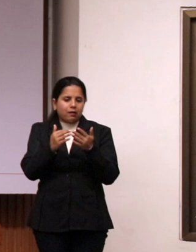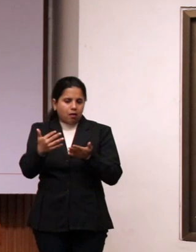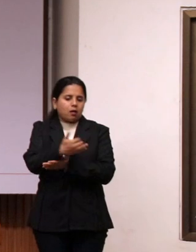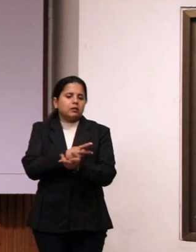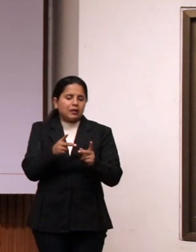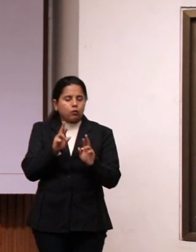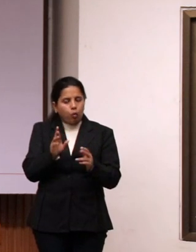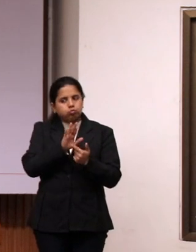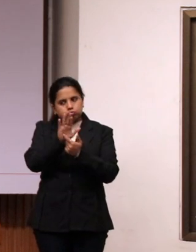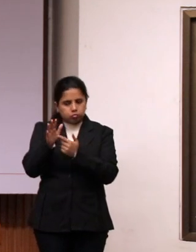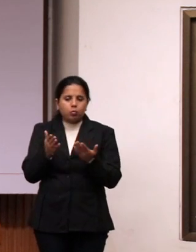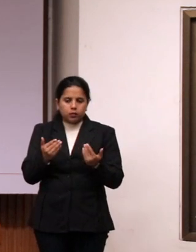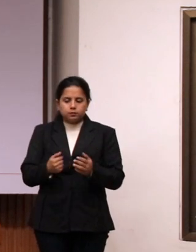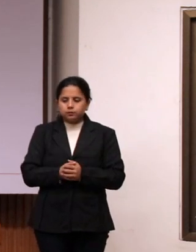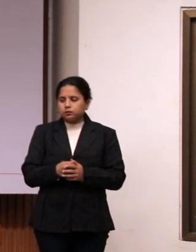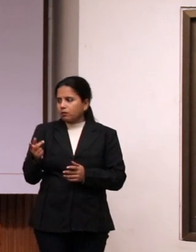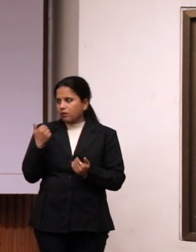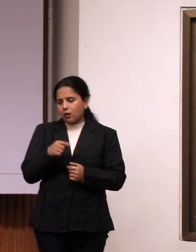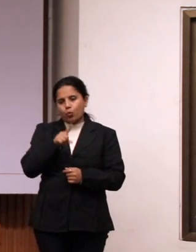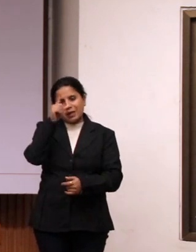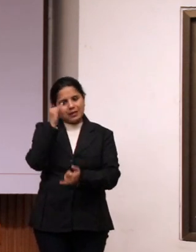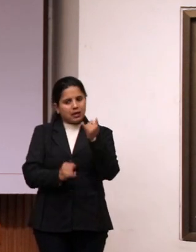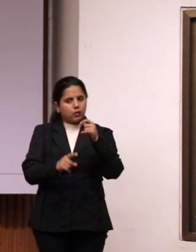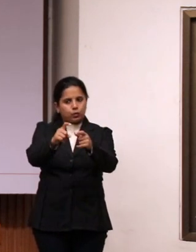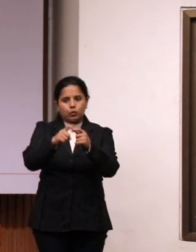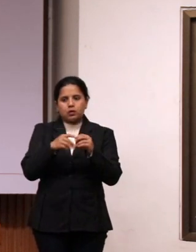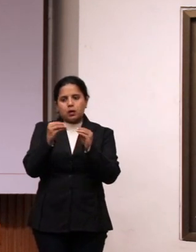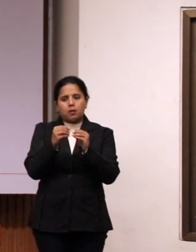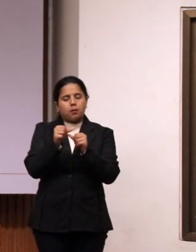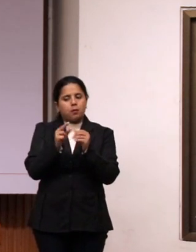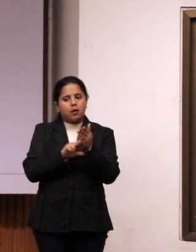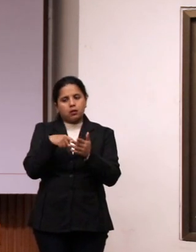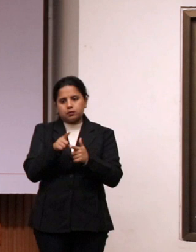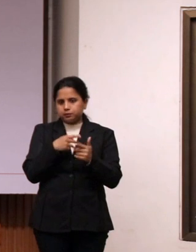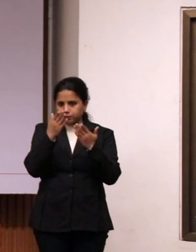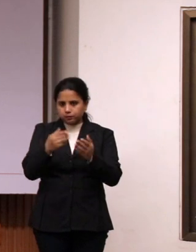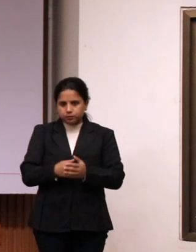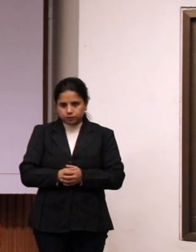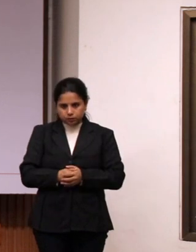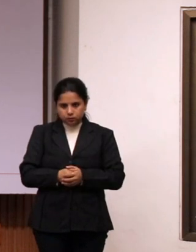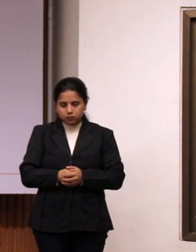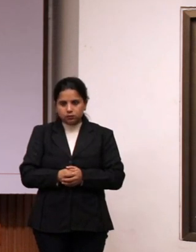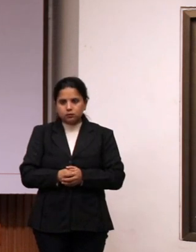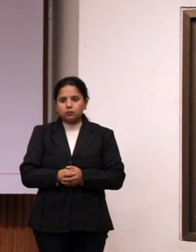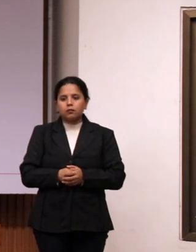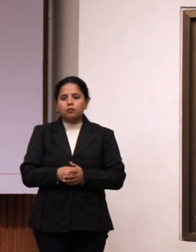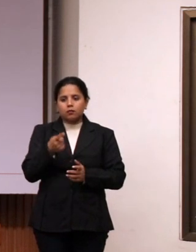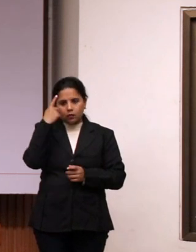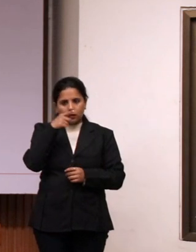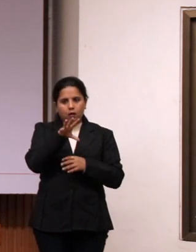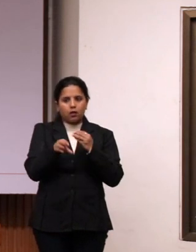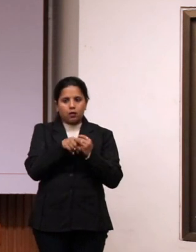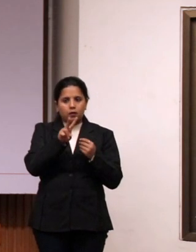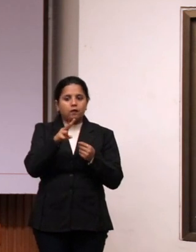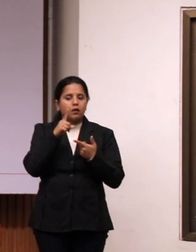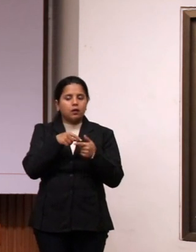to speak with you. Yeah. So sir, we will take one last question from Mr. Banerjee there. Yeah, Banerjee. So this is for addition to what